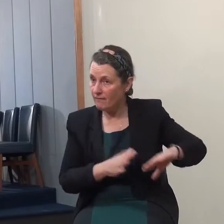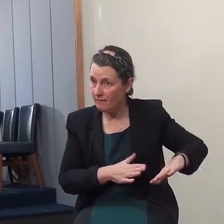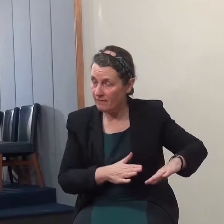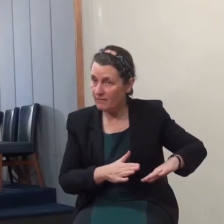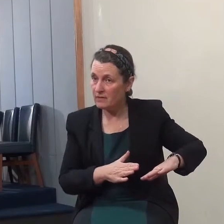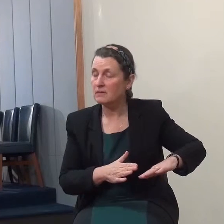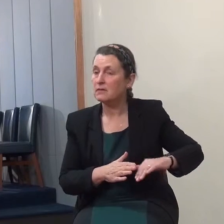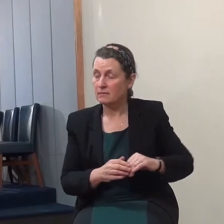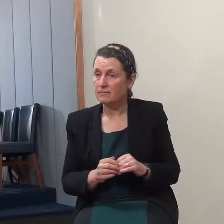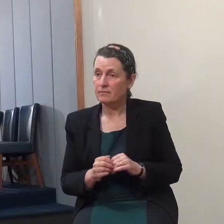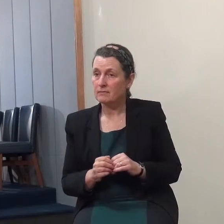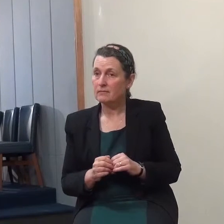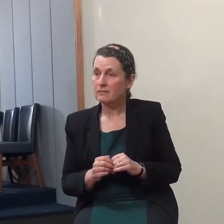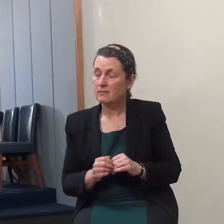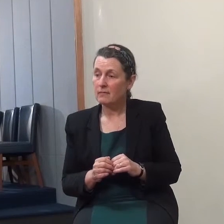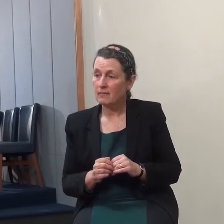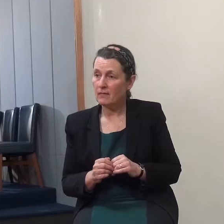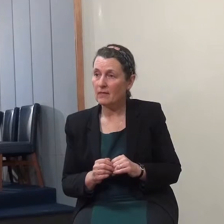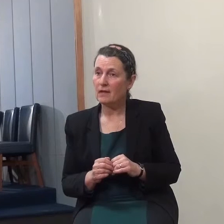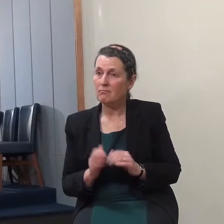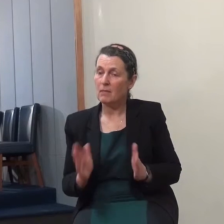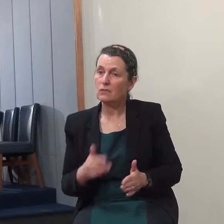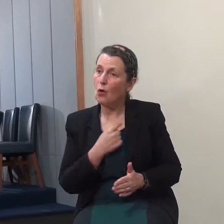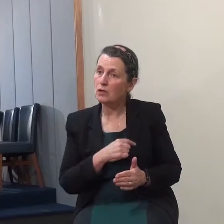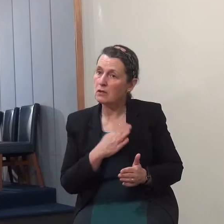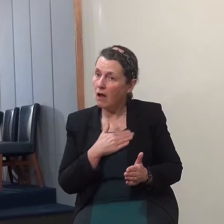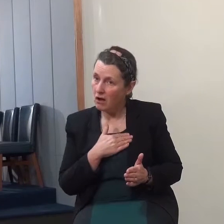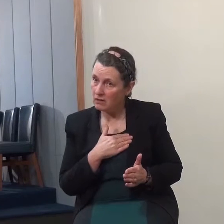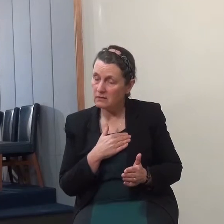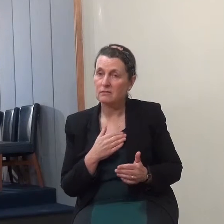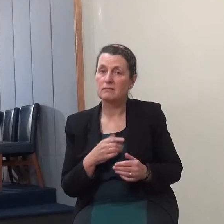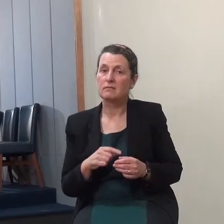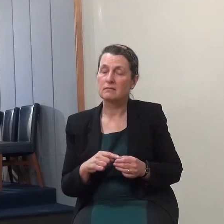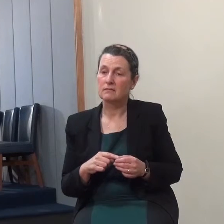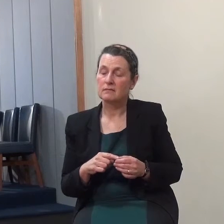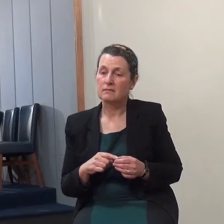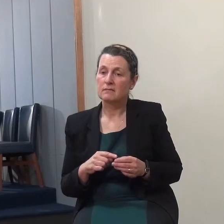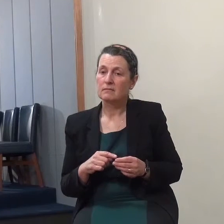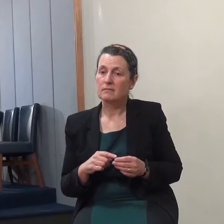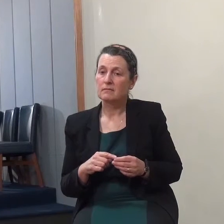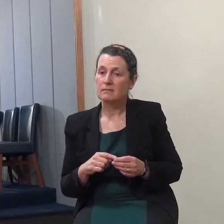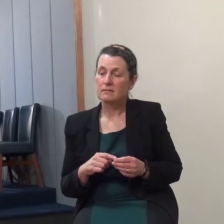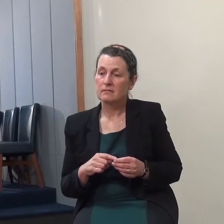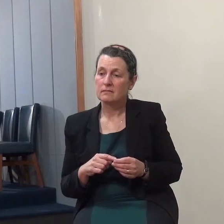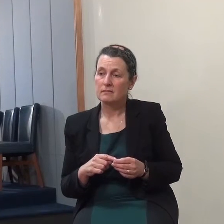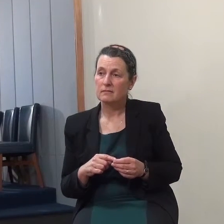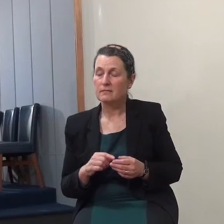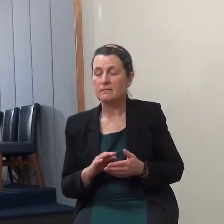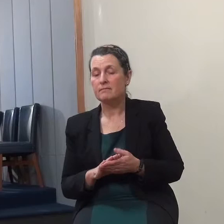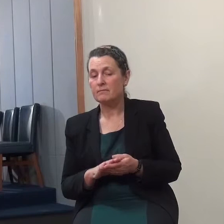the dispensation of a Christian man? The disposition, rather, of a Christian man or Christian